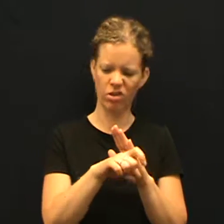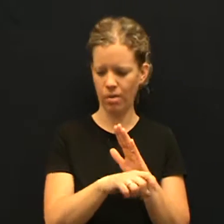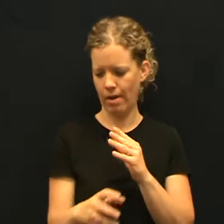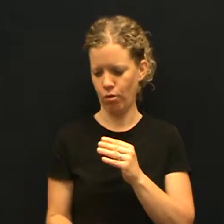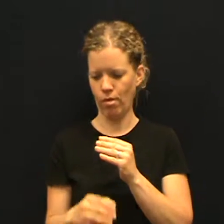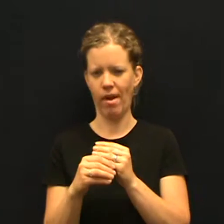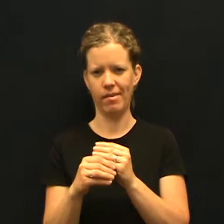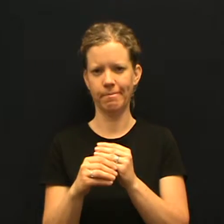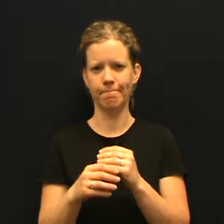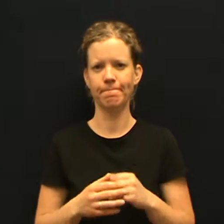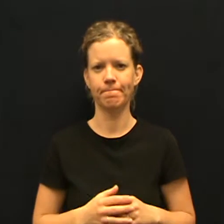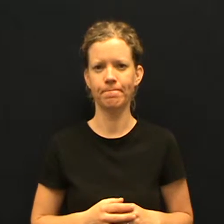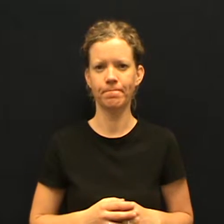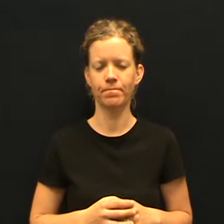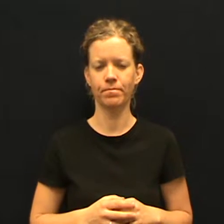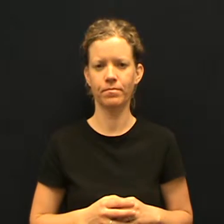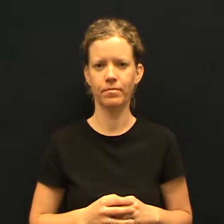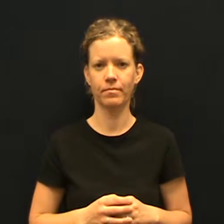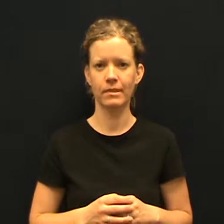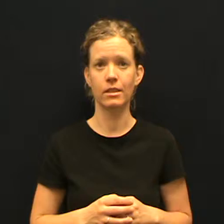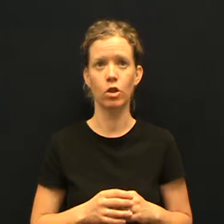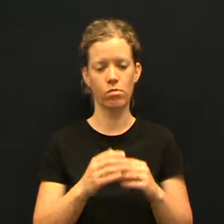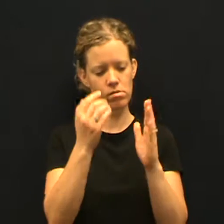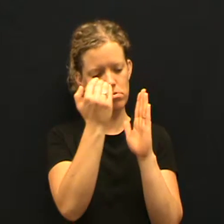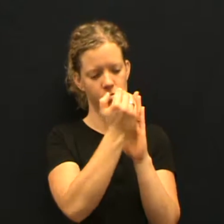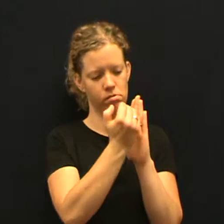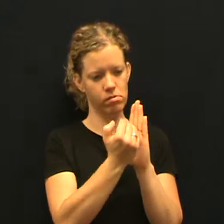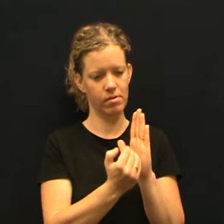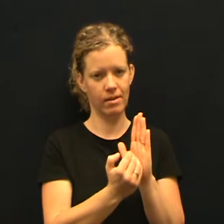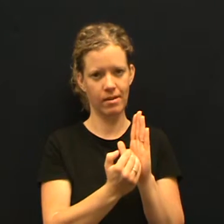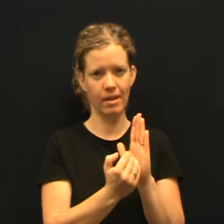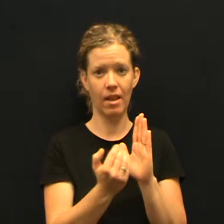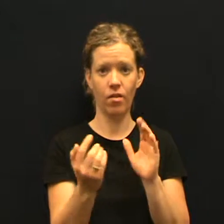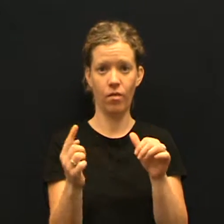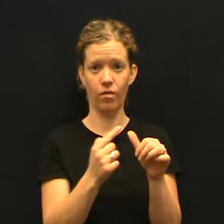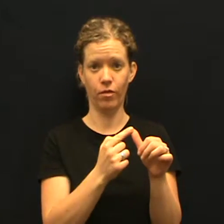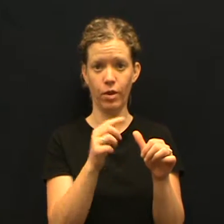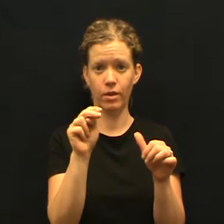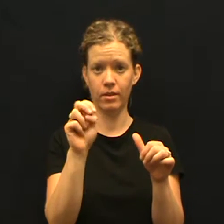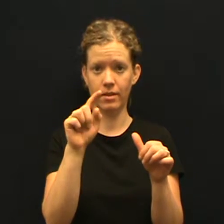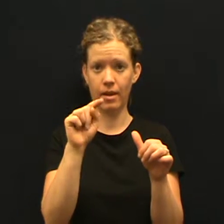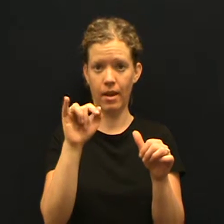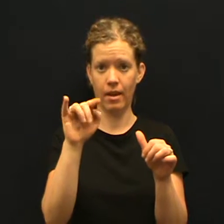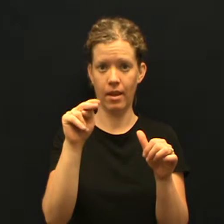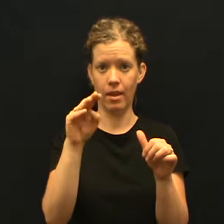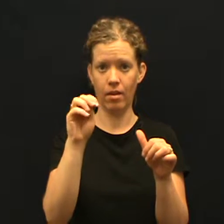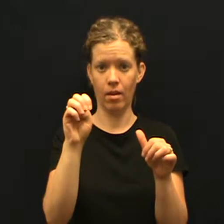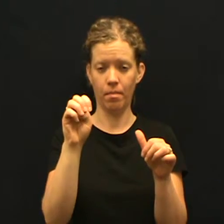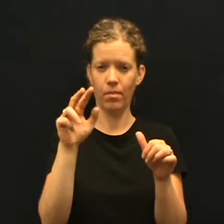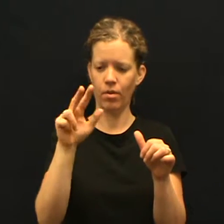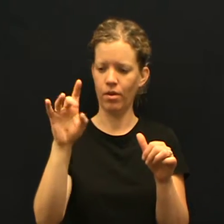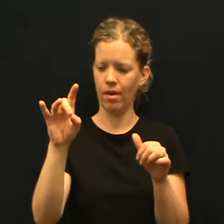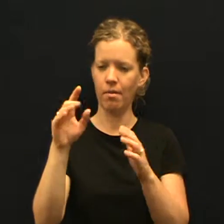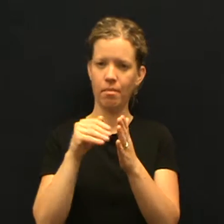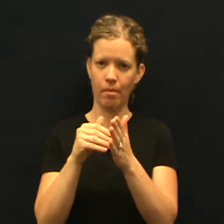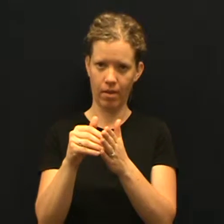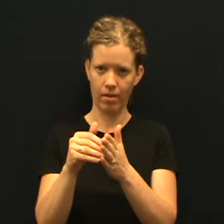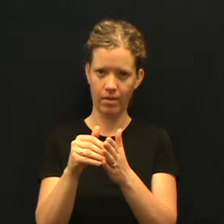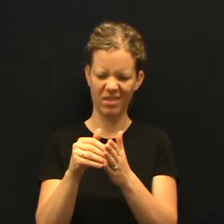So we continue to build our statement. We start with net income of $38 million. We say adjustments to reconcile net income to